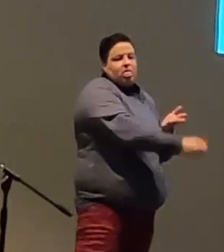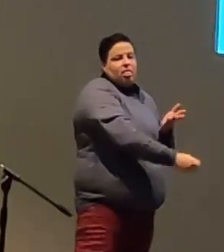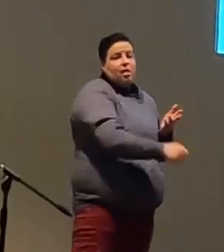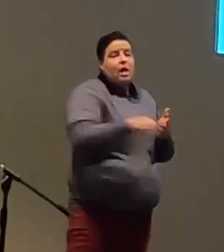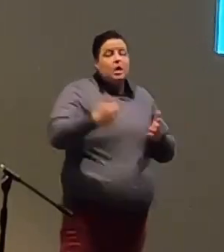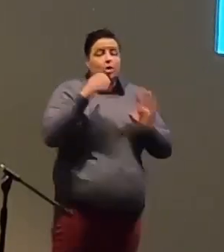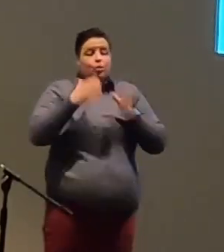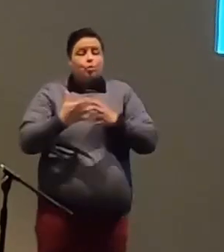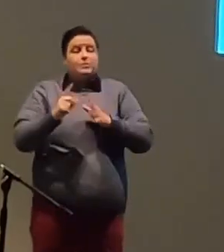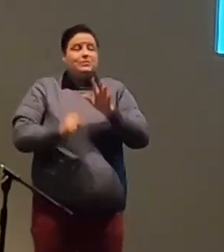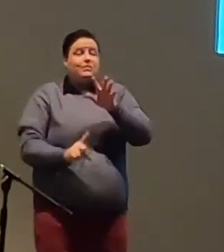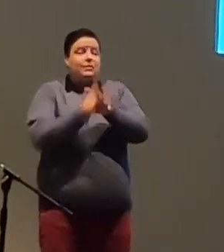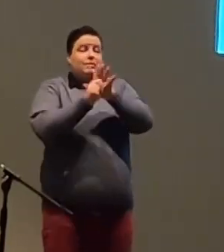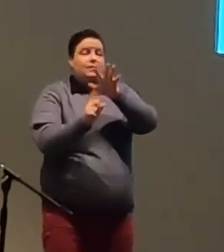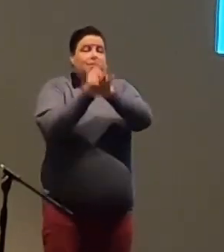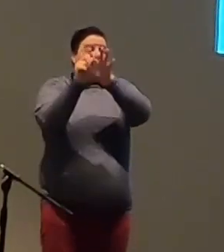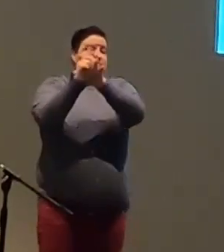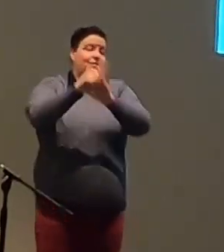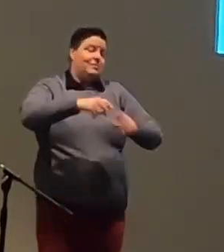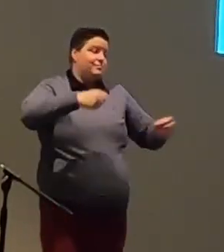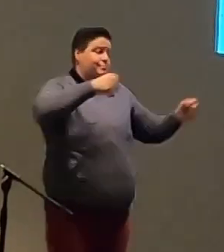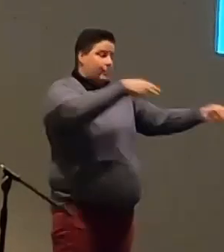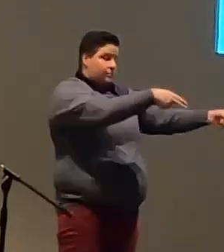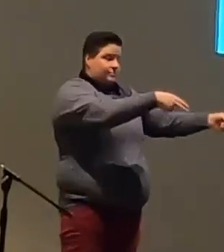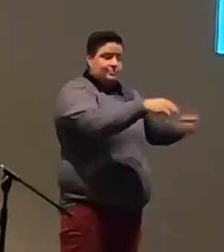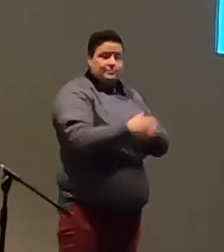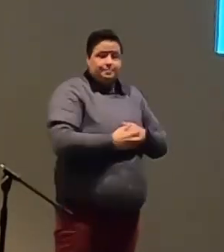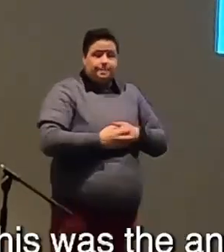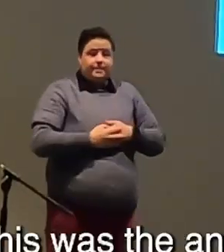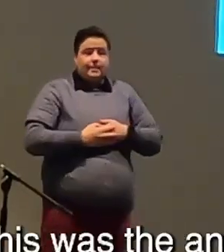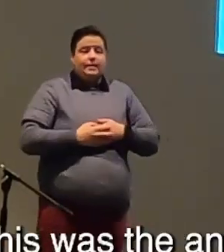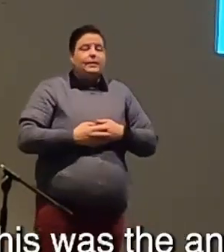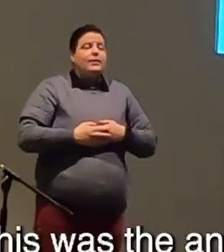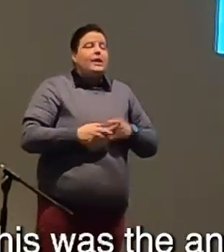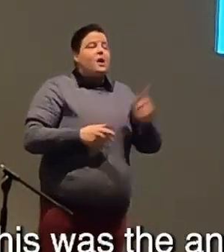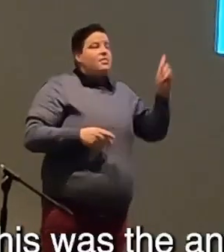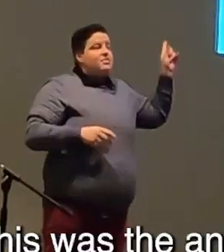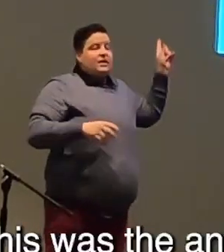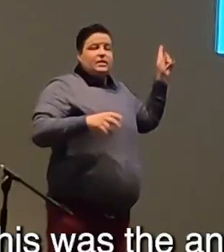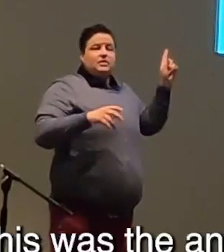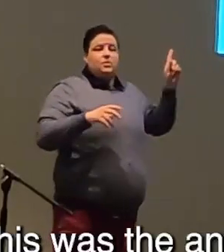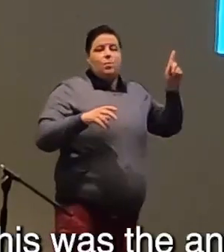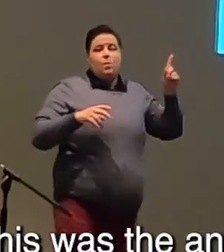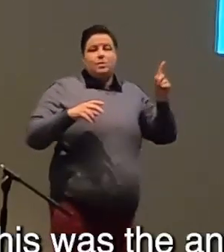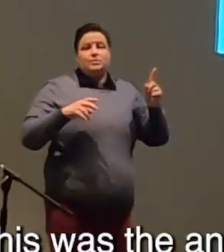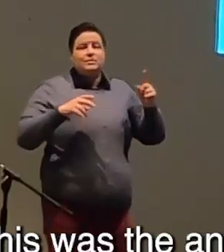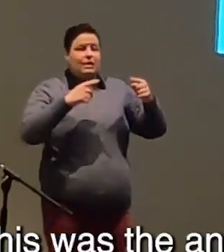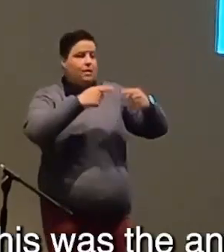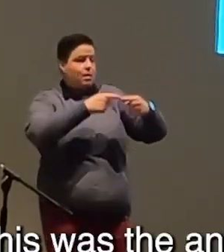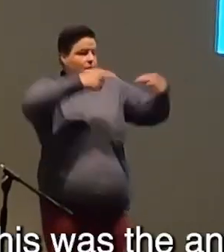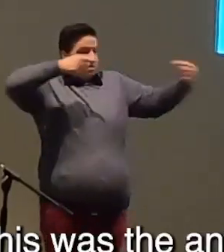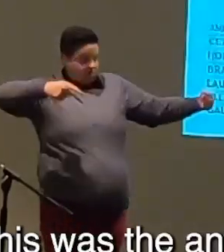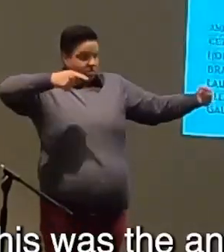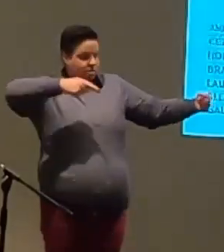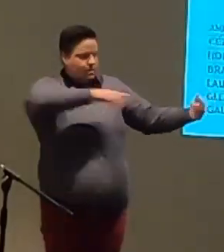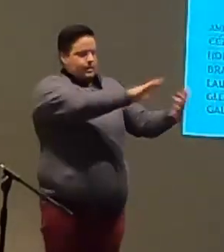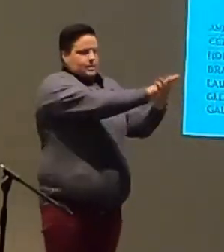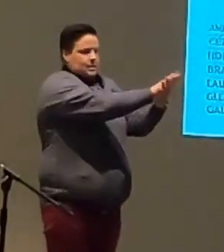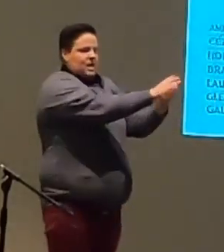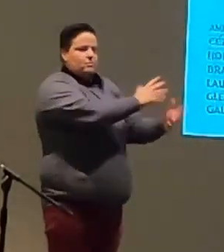forefront. So like the 8's exhibition, this was the antithesis of the academic